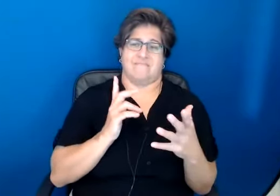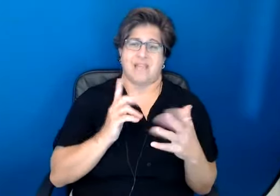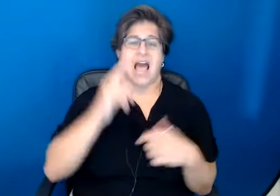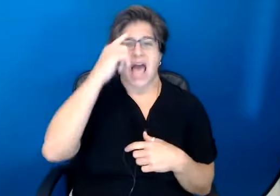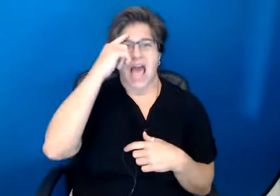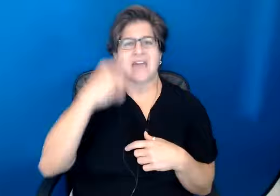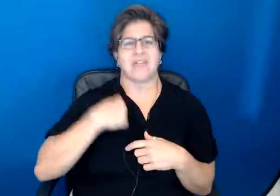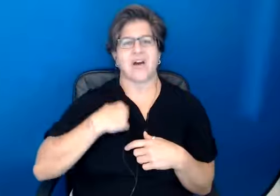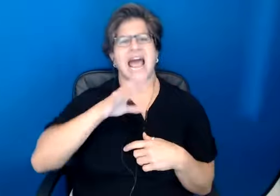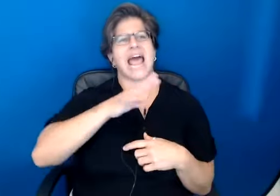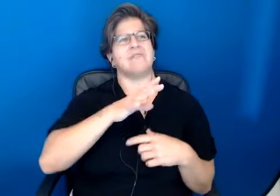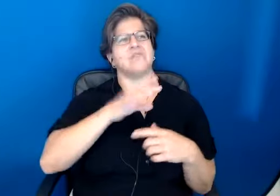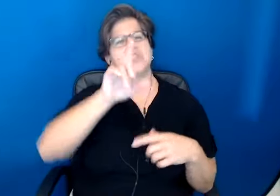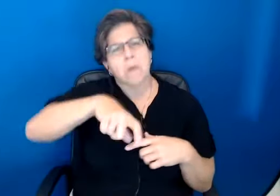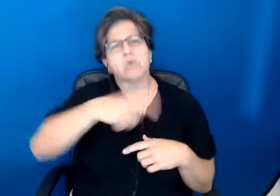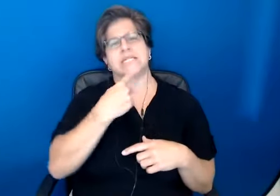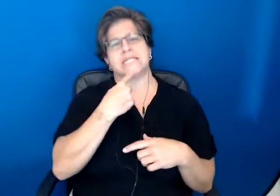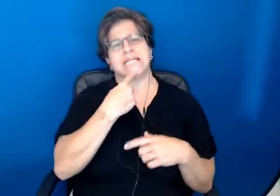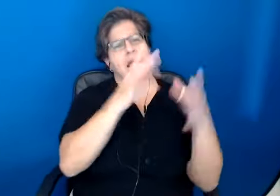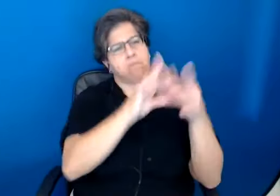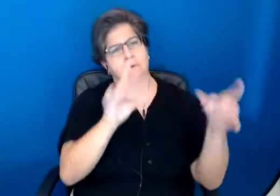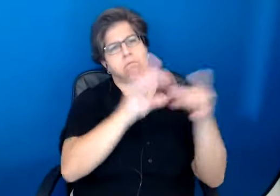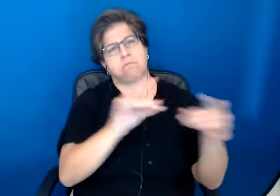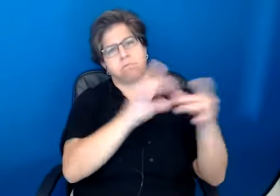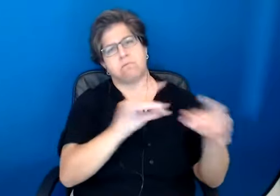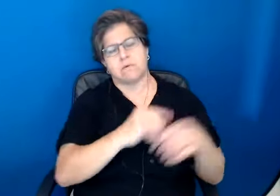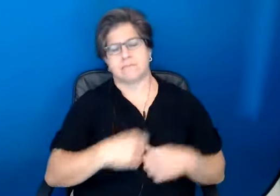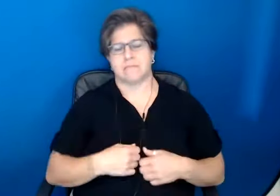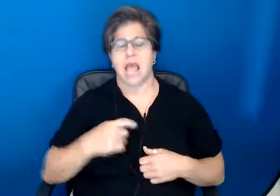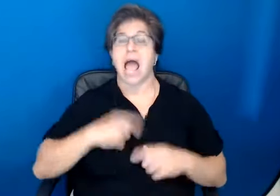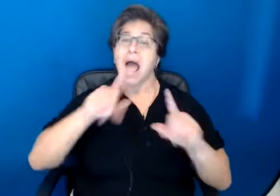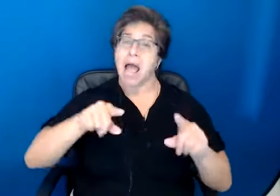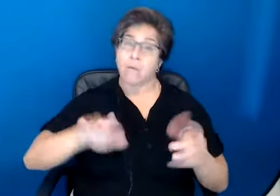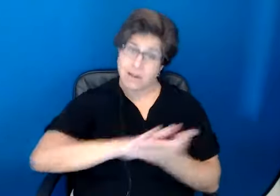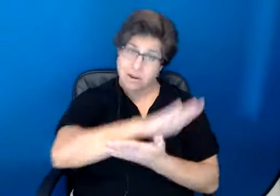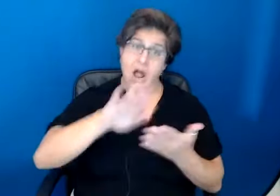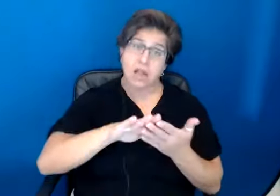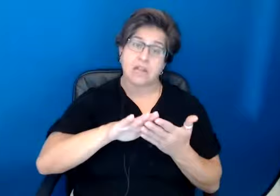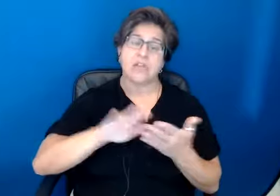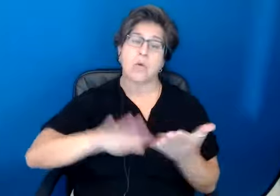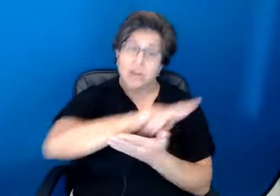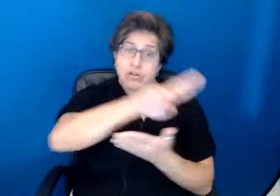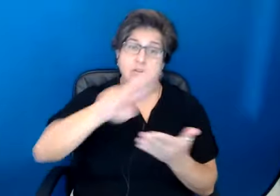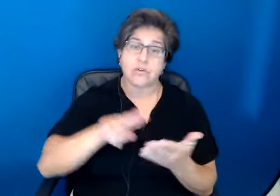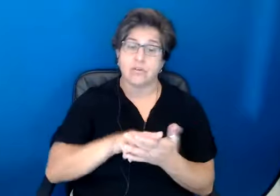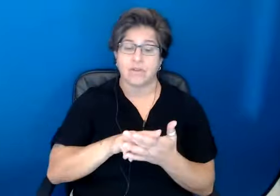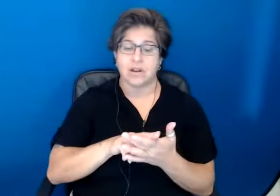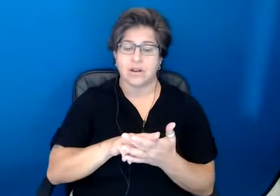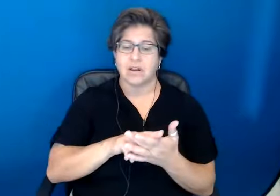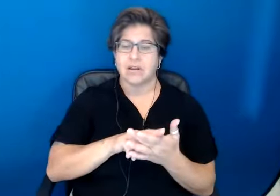And I could sit in the rooms and I could talk a good game. And people would come to me and say, "Oh, you're really great, Carin, you get a great